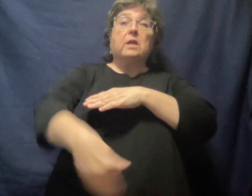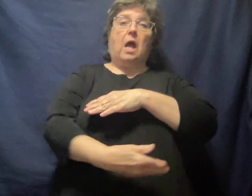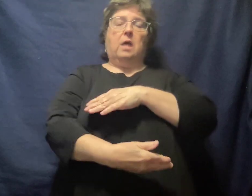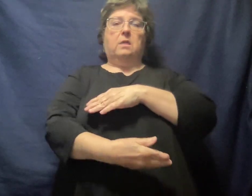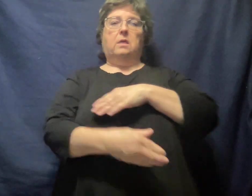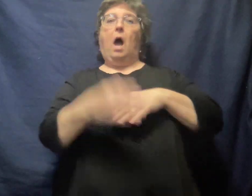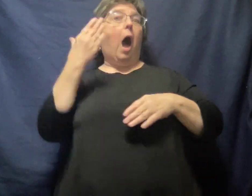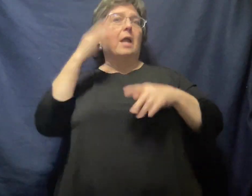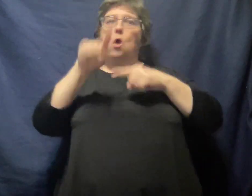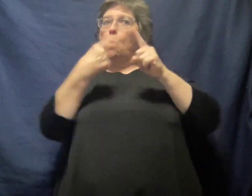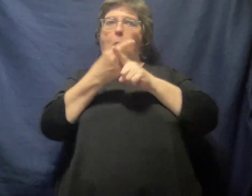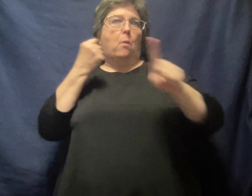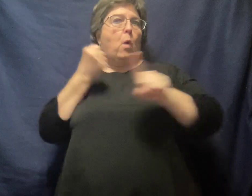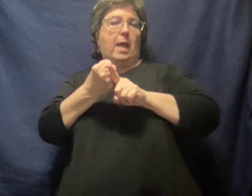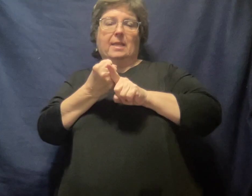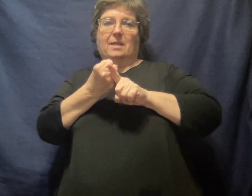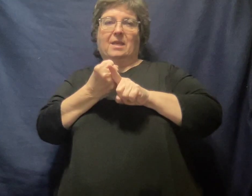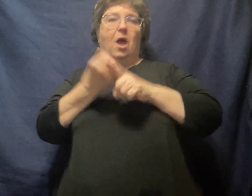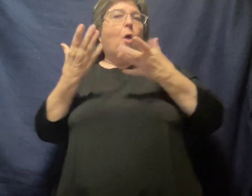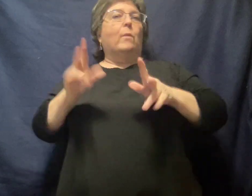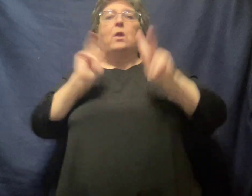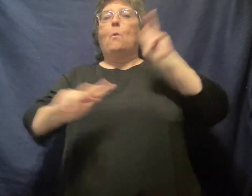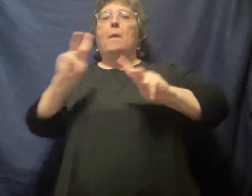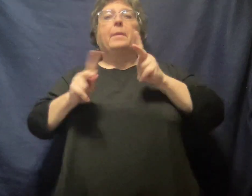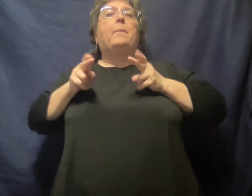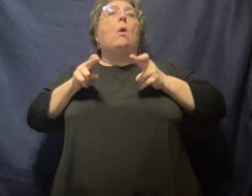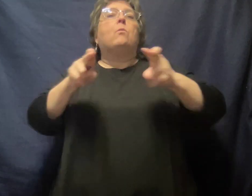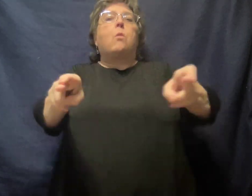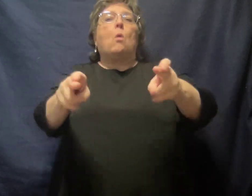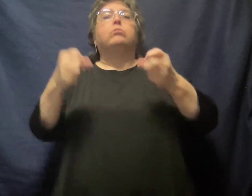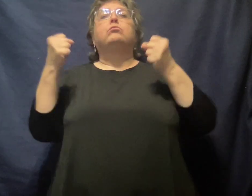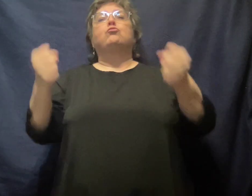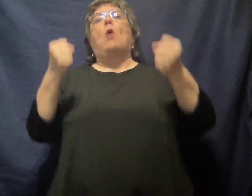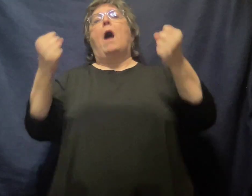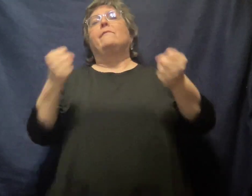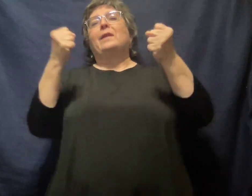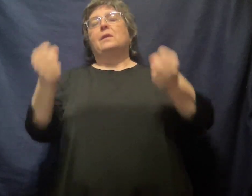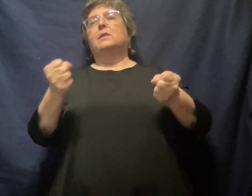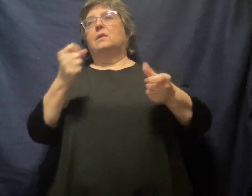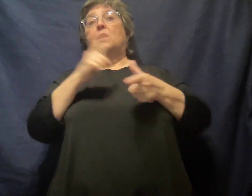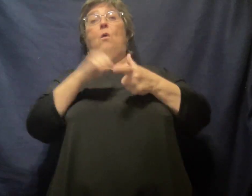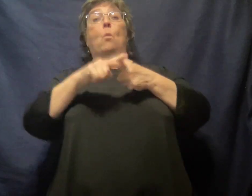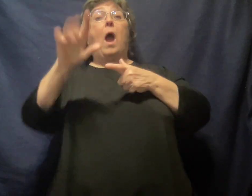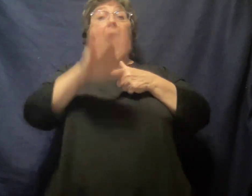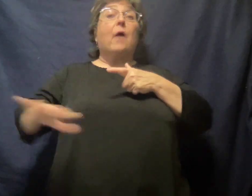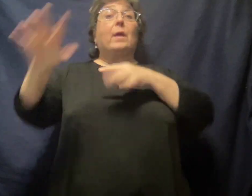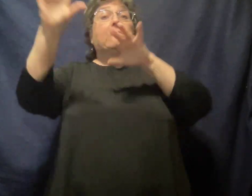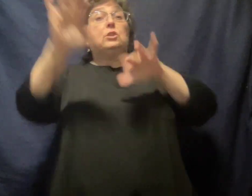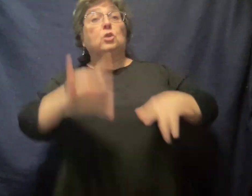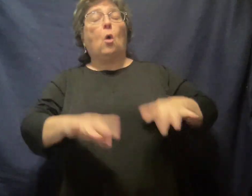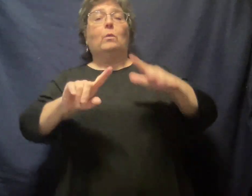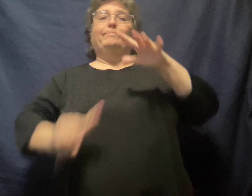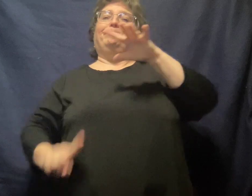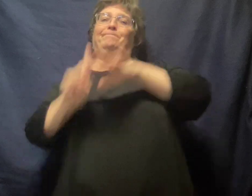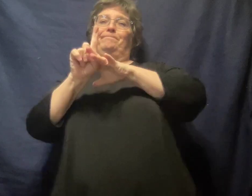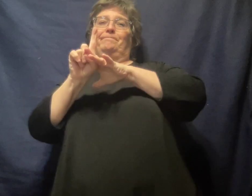know when it's going to hit. We don't want people on the roads in areas where the snow band is expected to come and then find themselves in